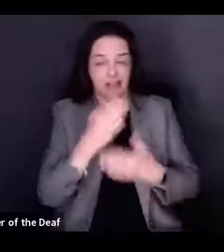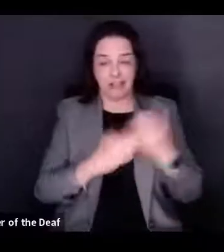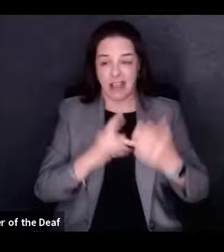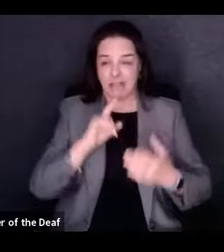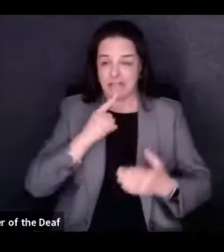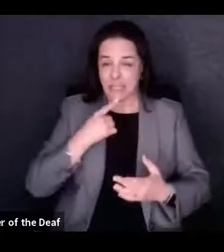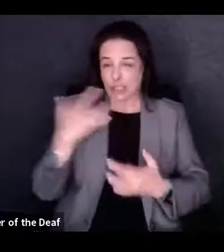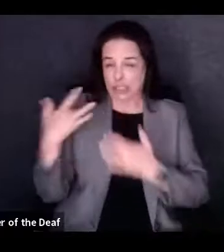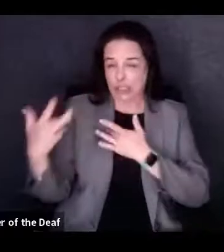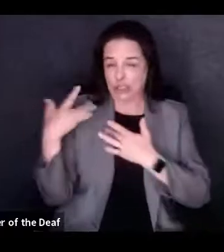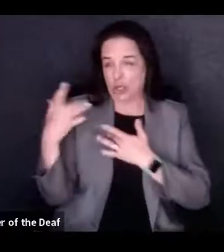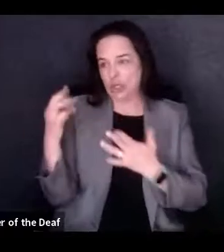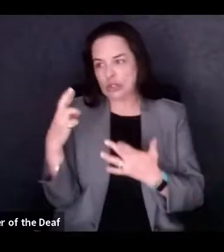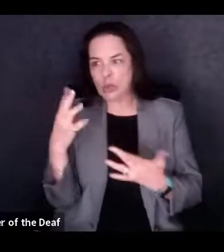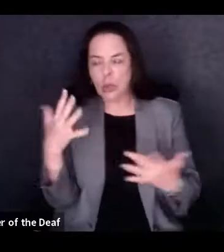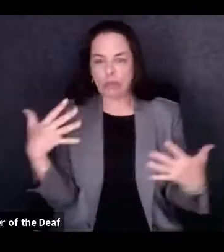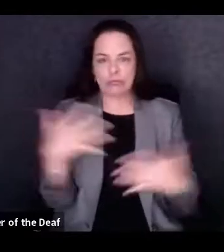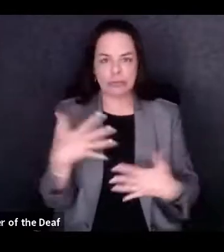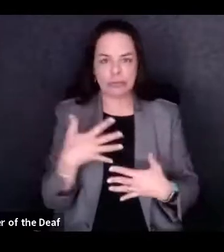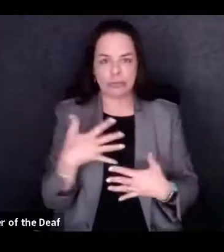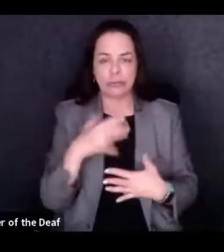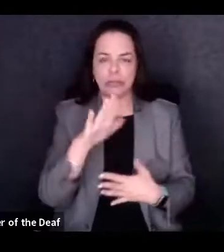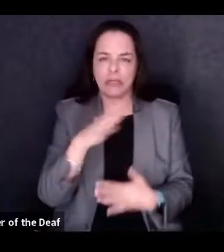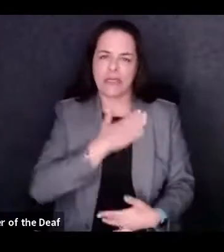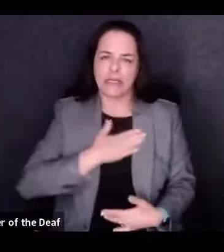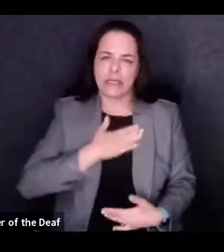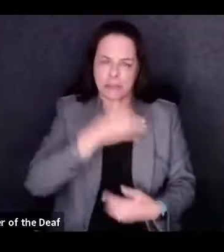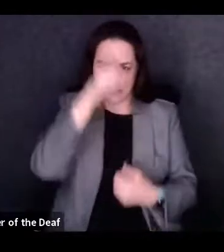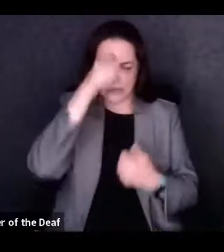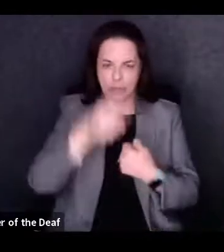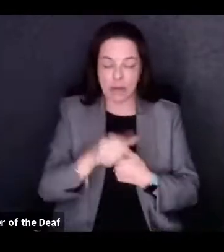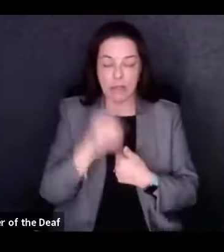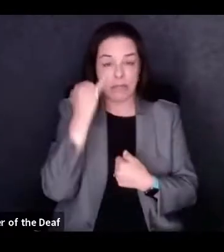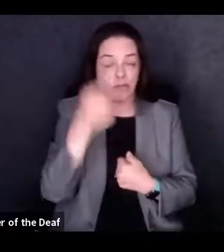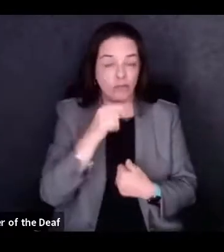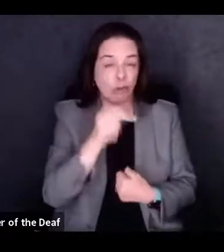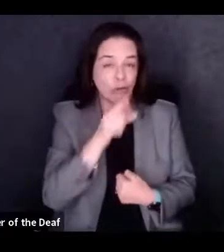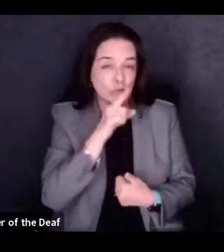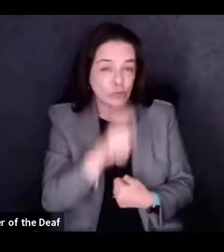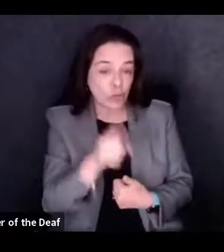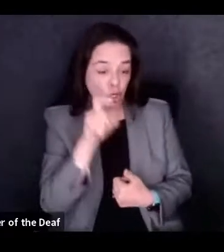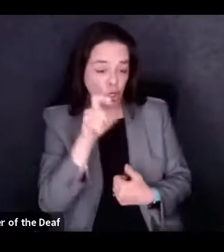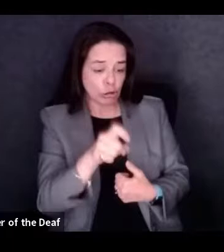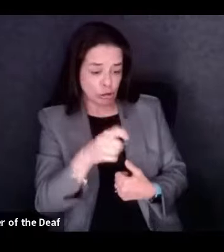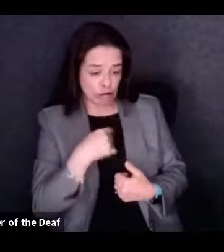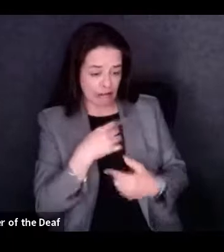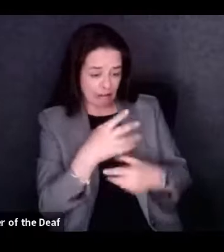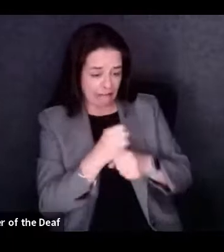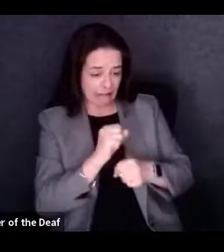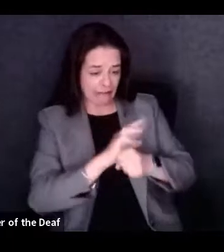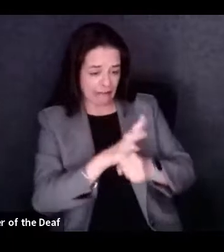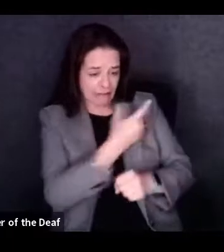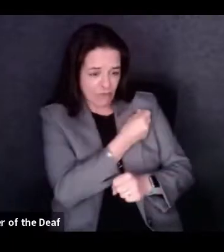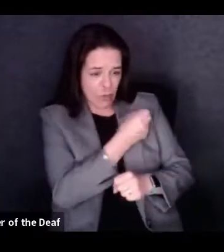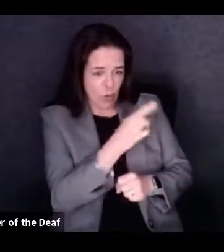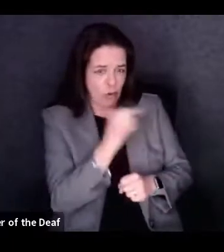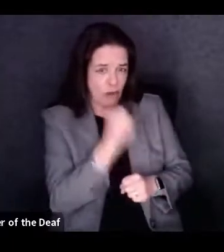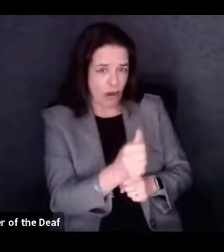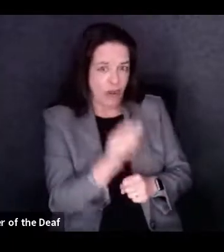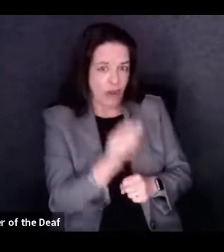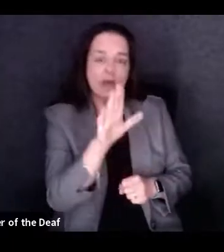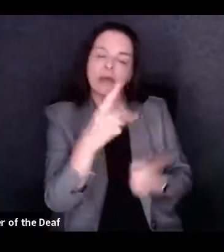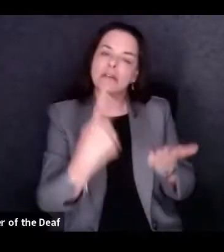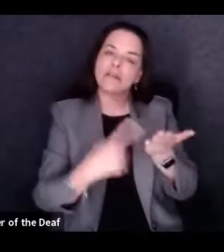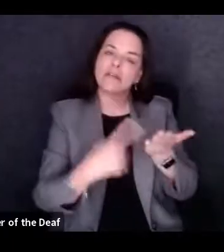overall hesitancy. Please remember that if you're unsure of whether you'd like to take the vaccine, to